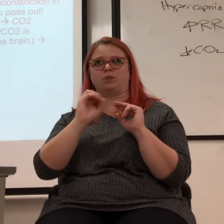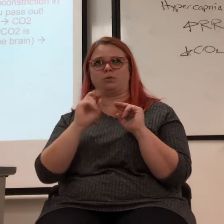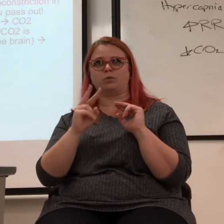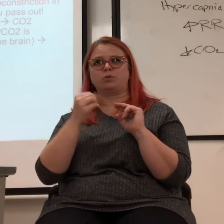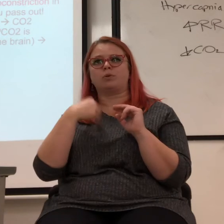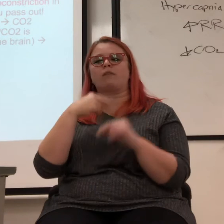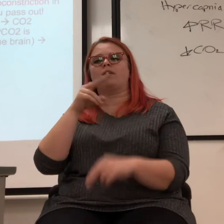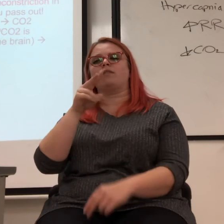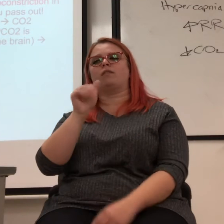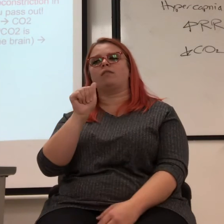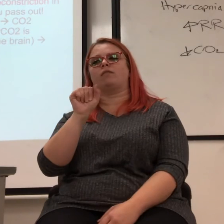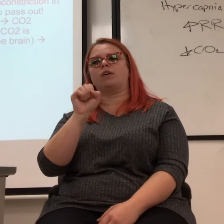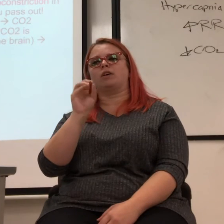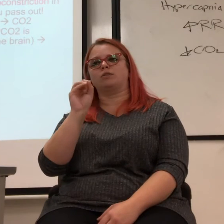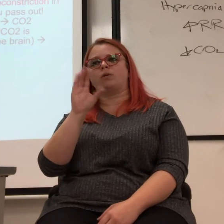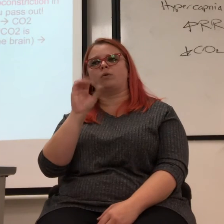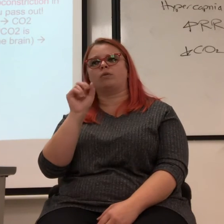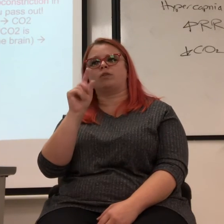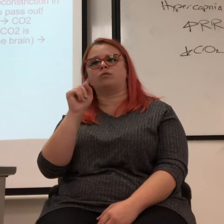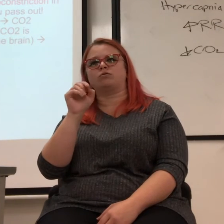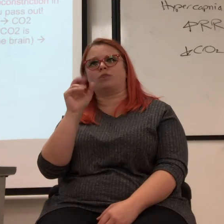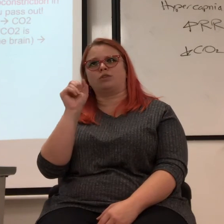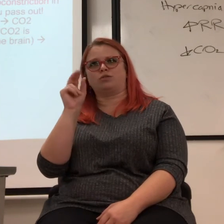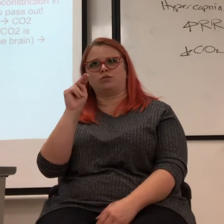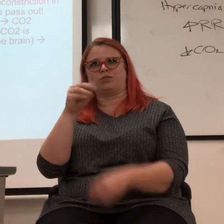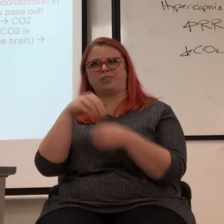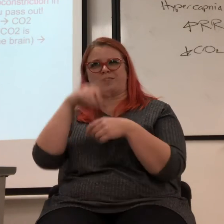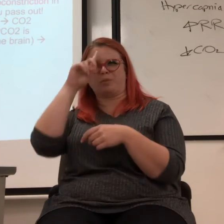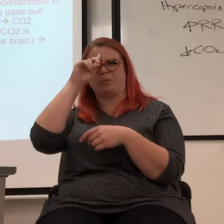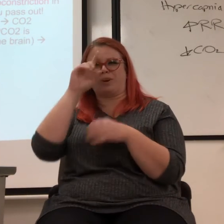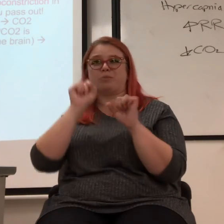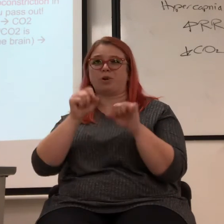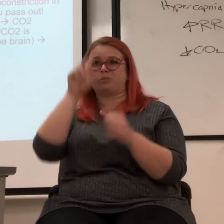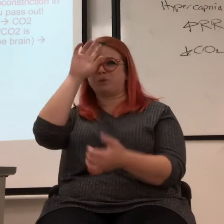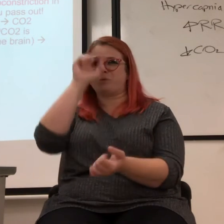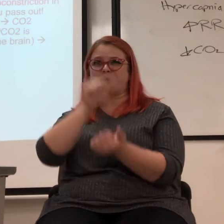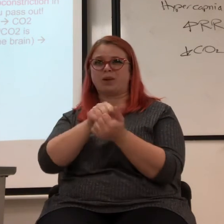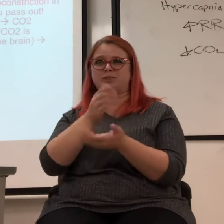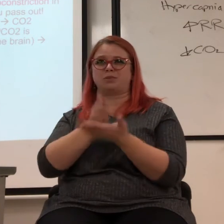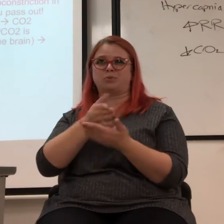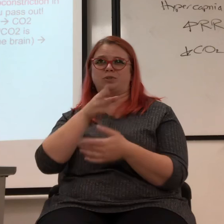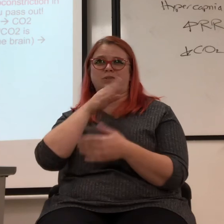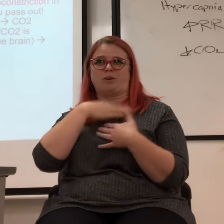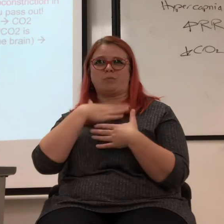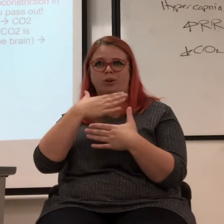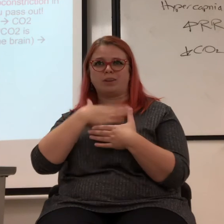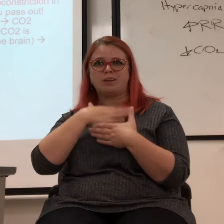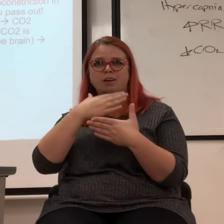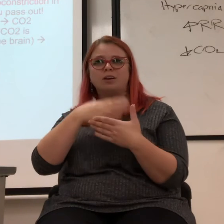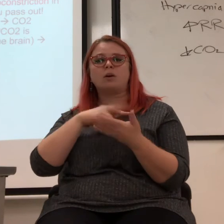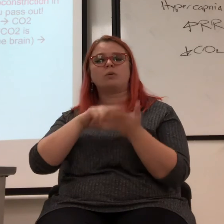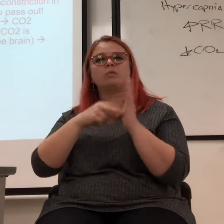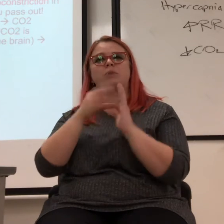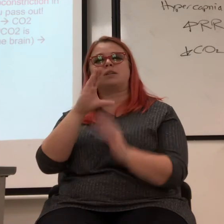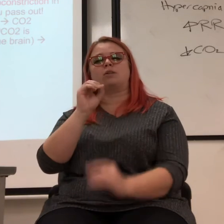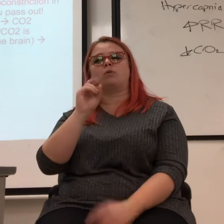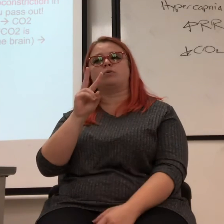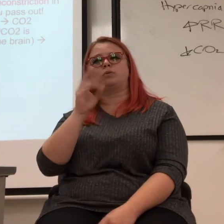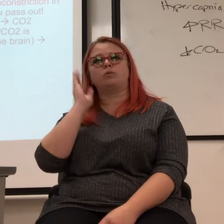brain. Like I said, you might pass out, stop breathing. That allows the CO2 to accumulate, which will wake you back up.